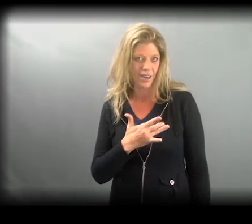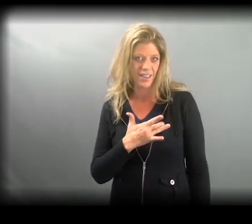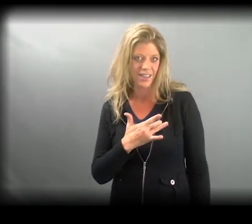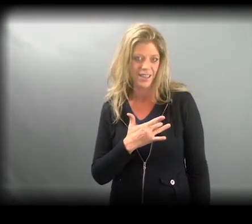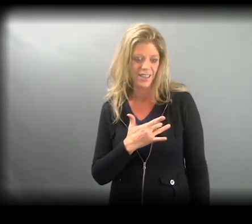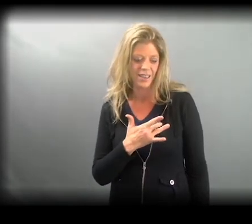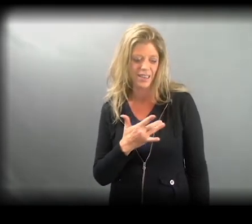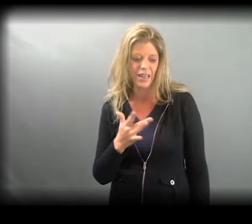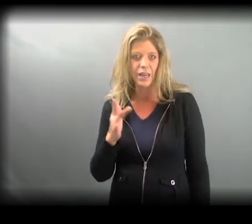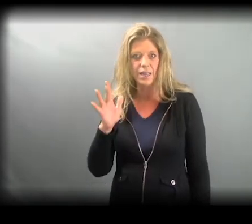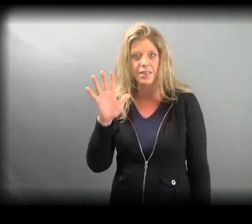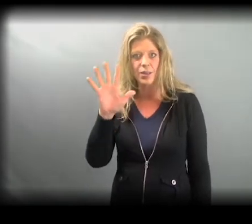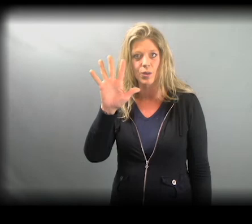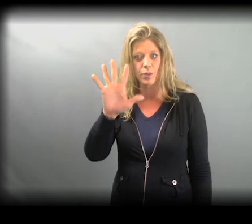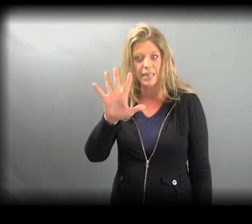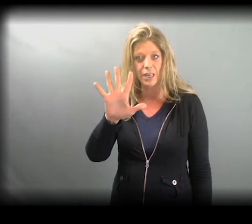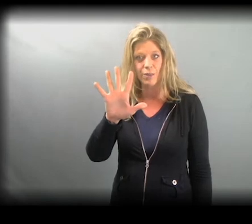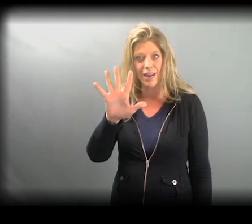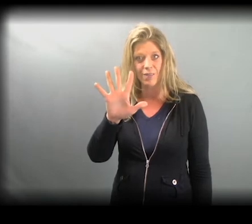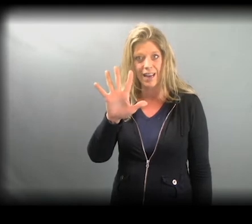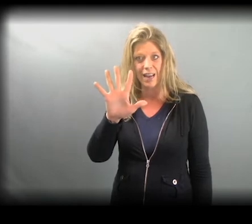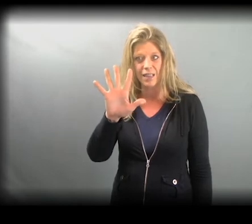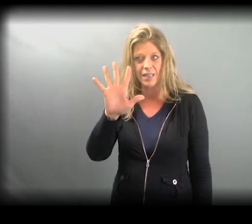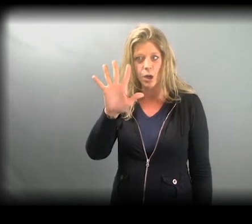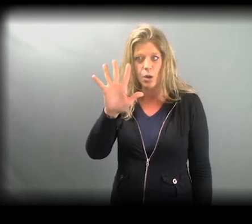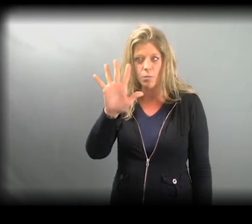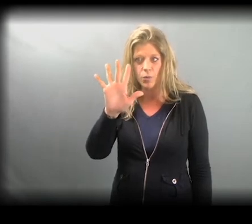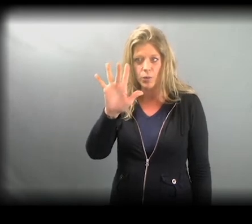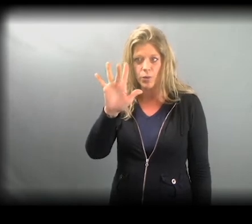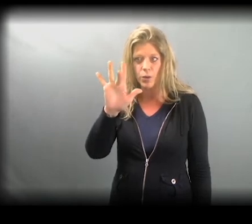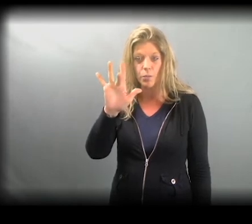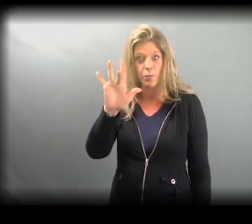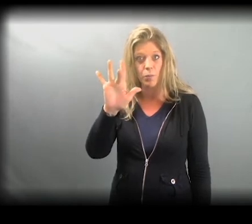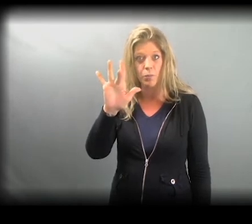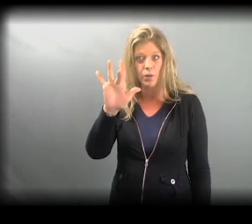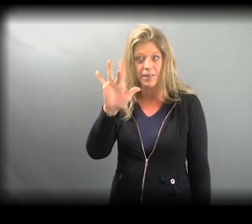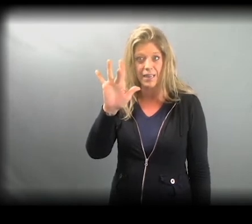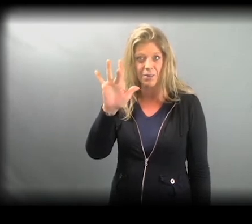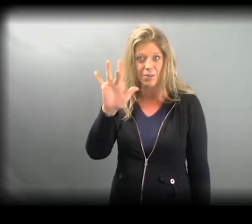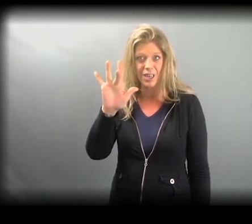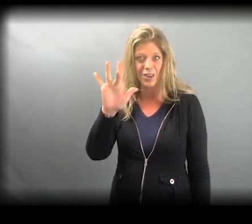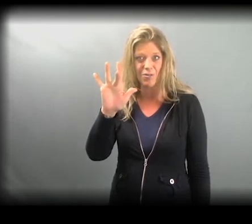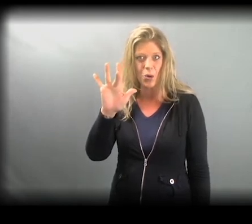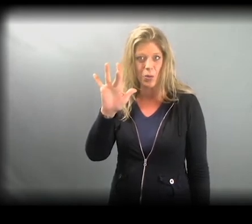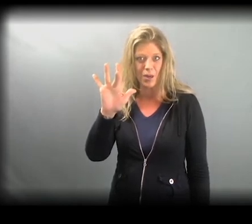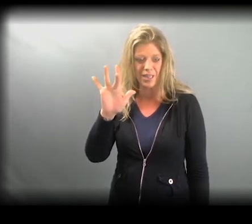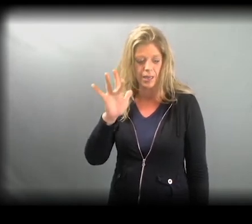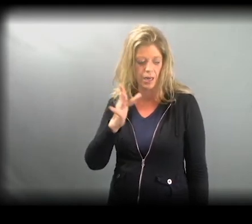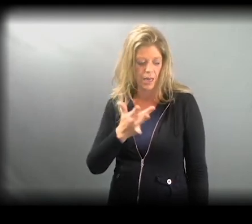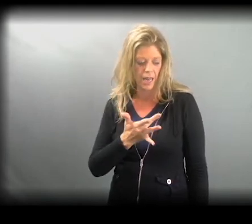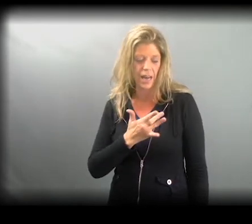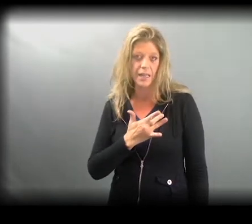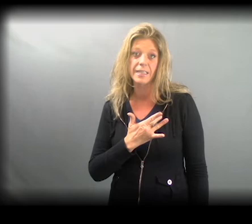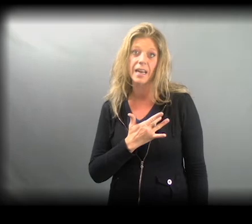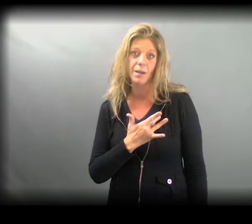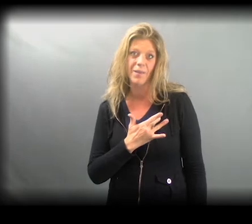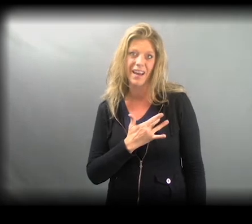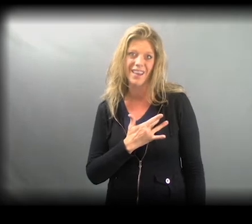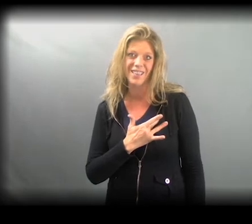heart. So take your 5 hand, move your second finger forward, and tap that on